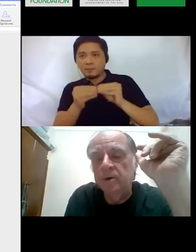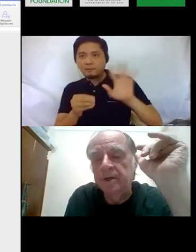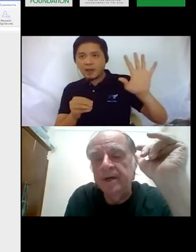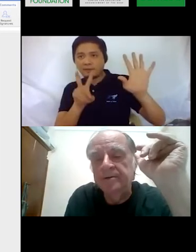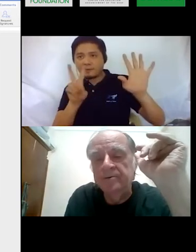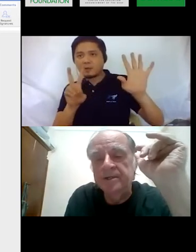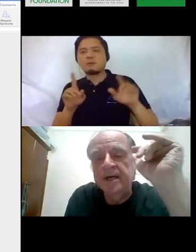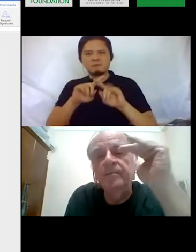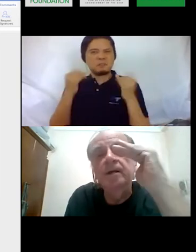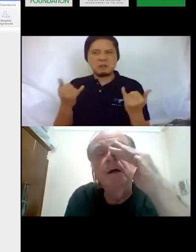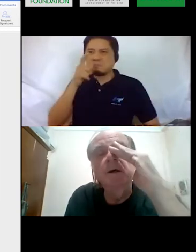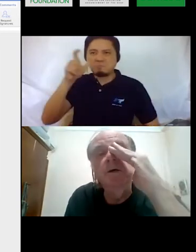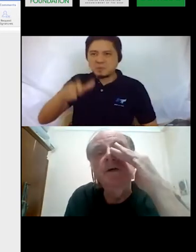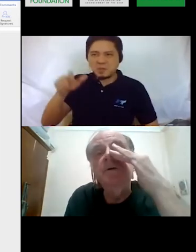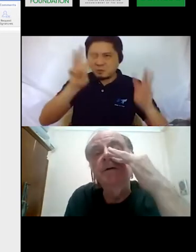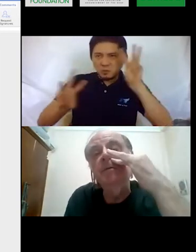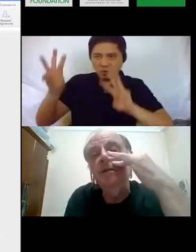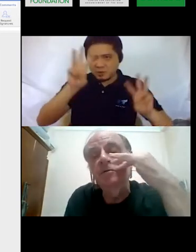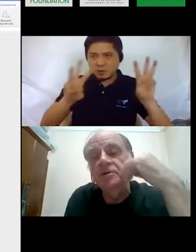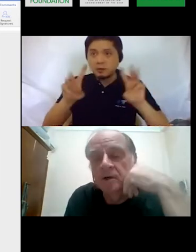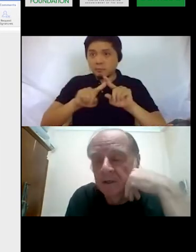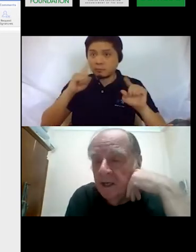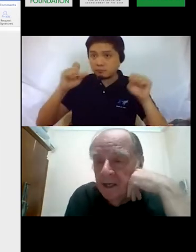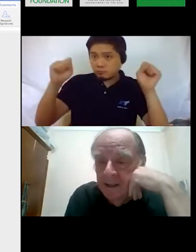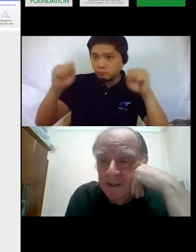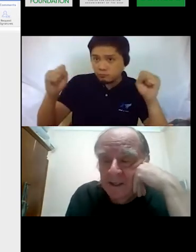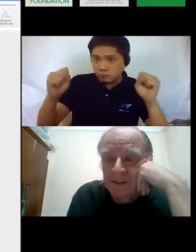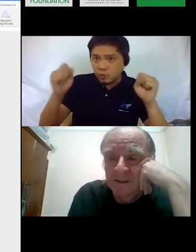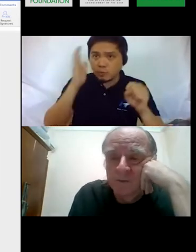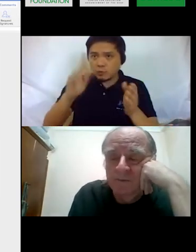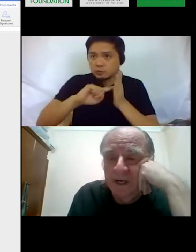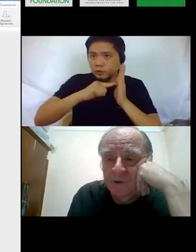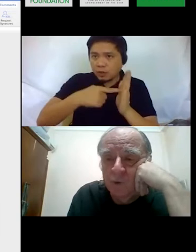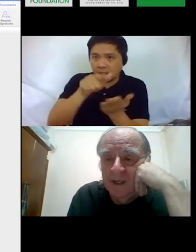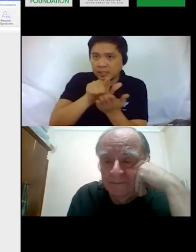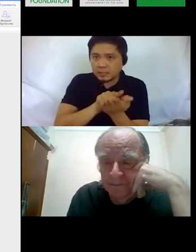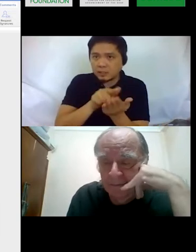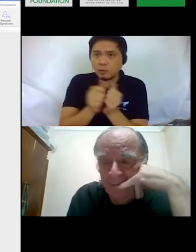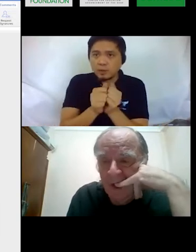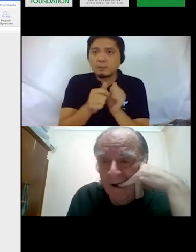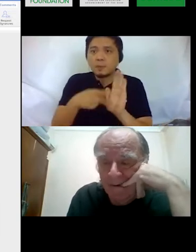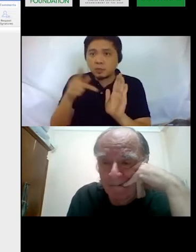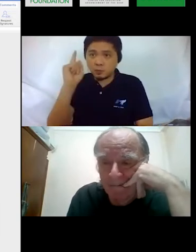need to worry about those yet, but are you in agreement that we start this lesson with page 1?